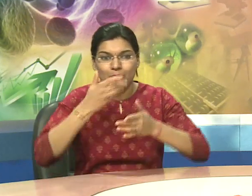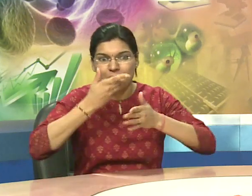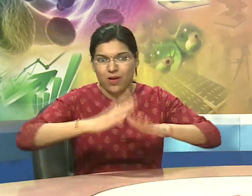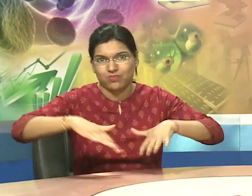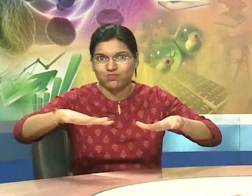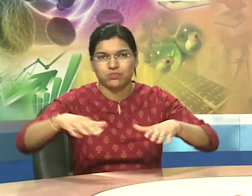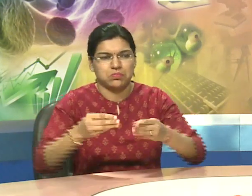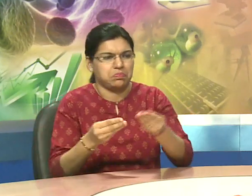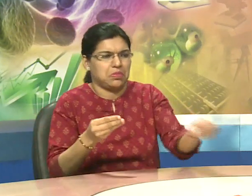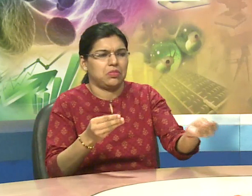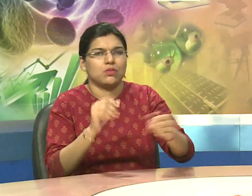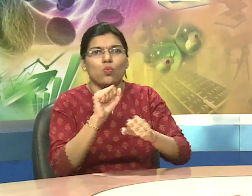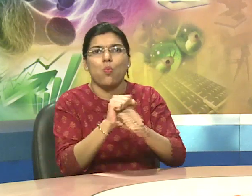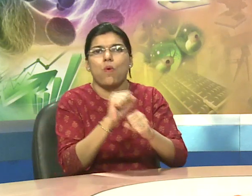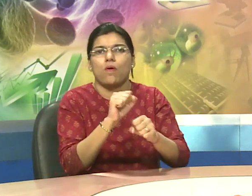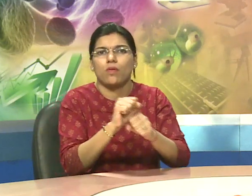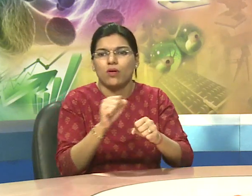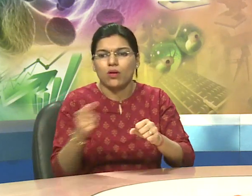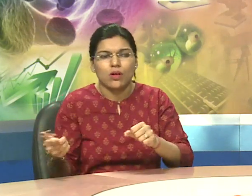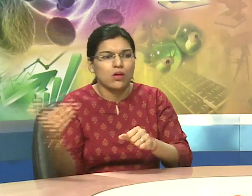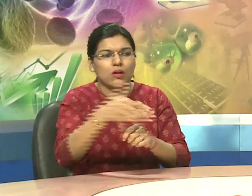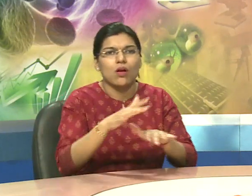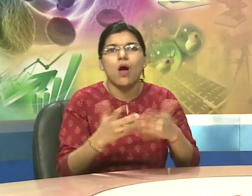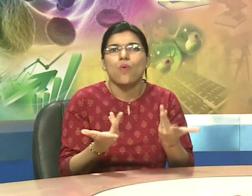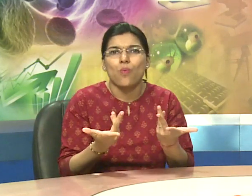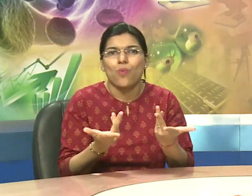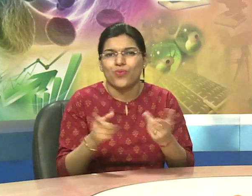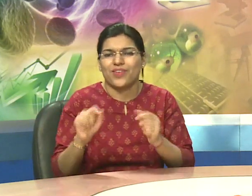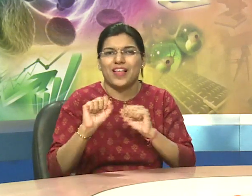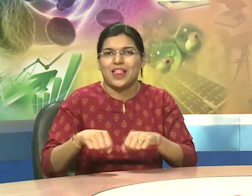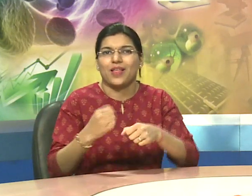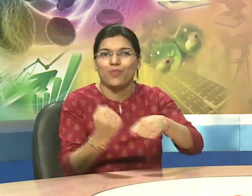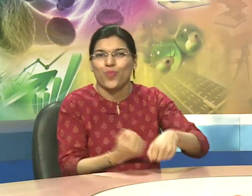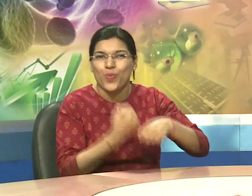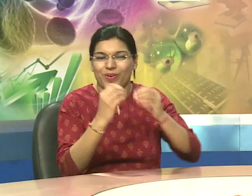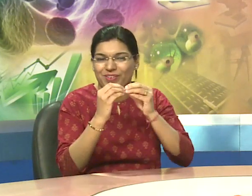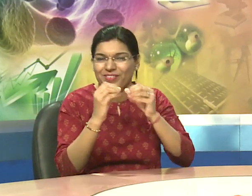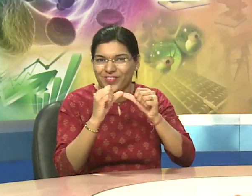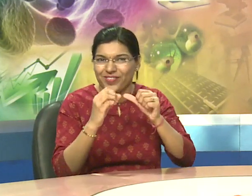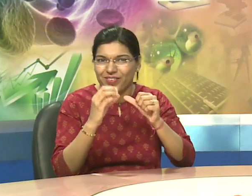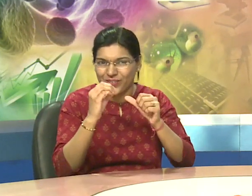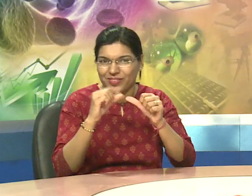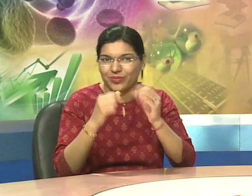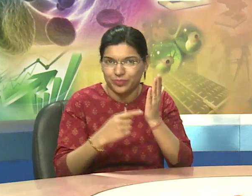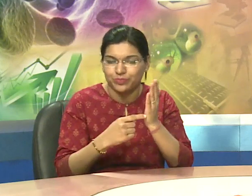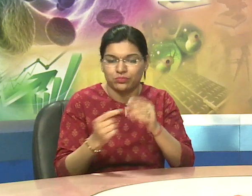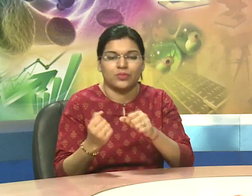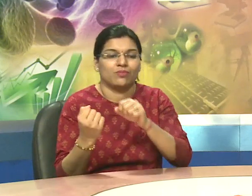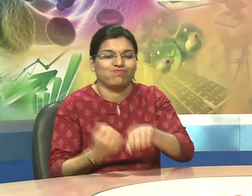I am a person who lives in village and I go to town for my work, but there is a